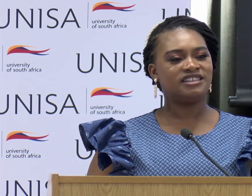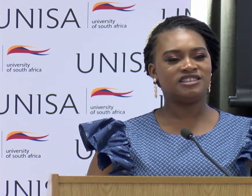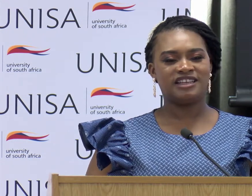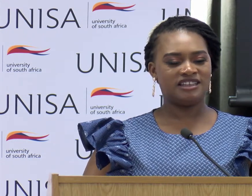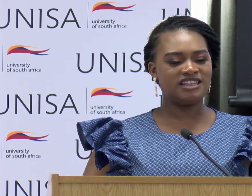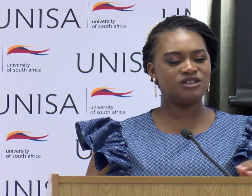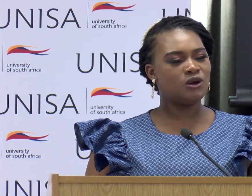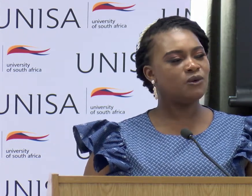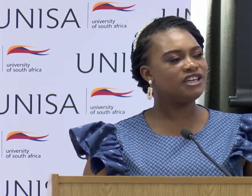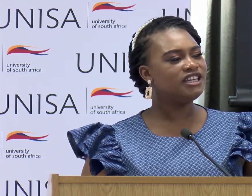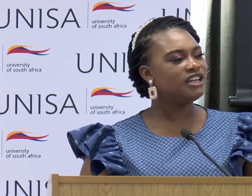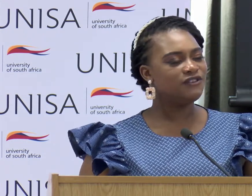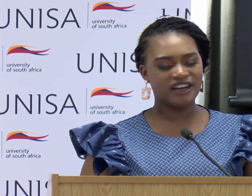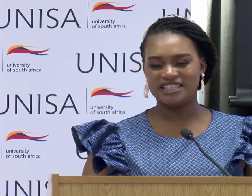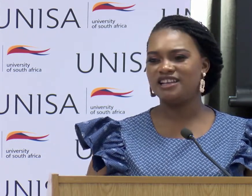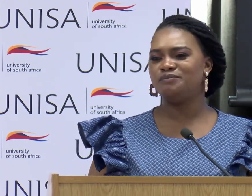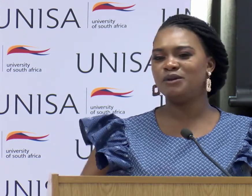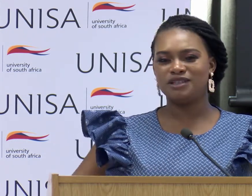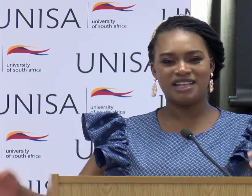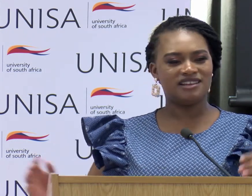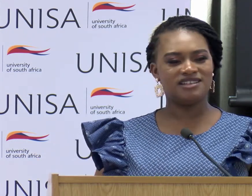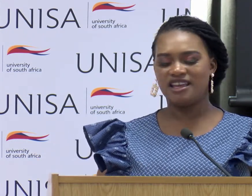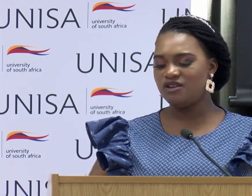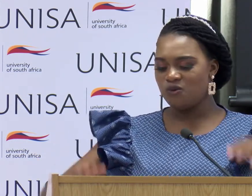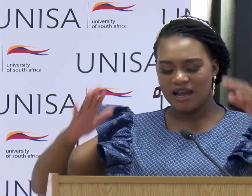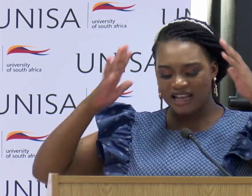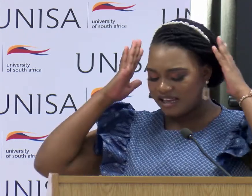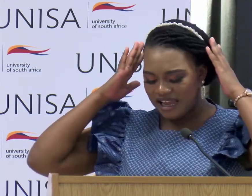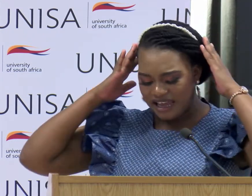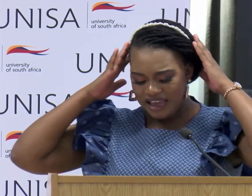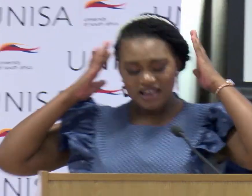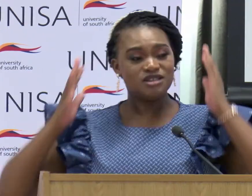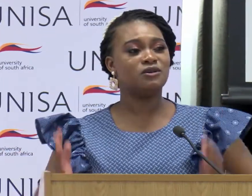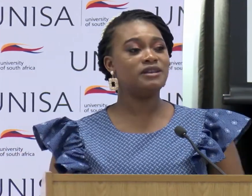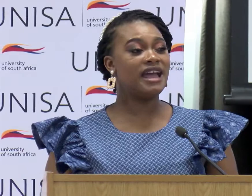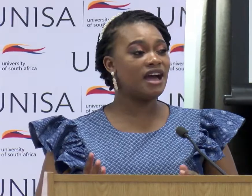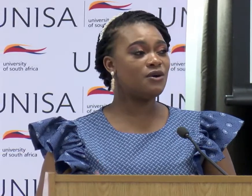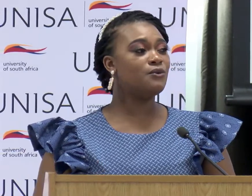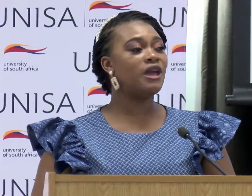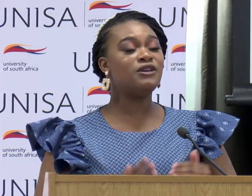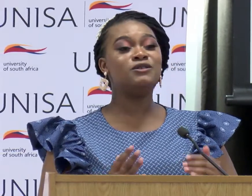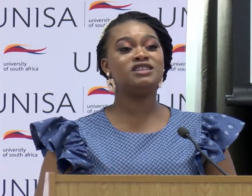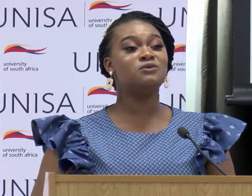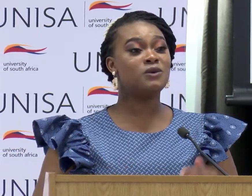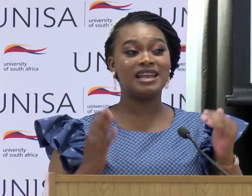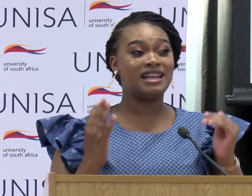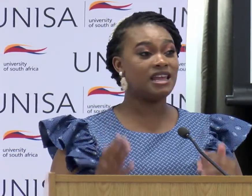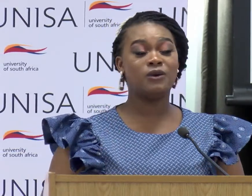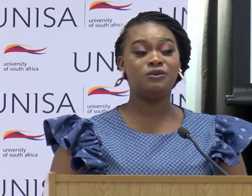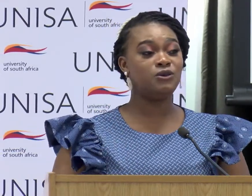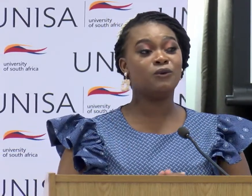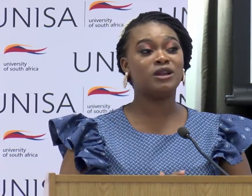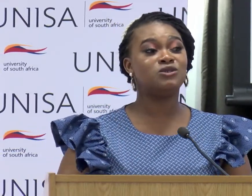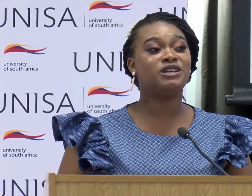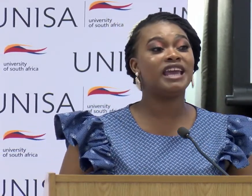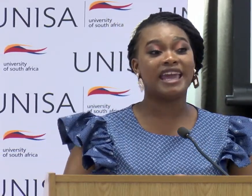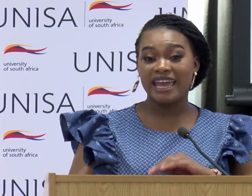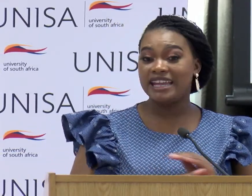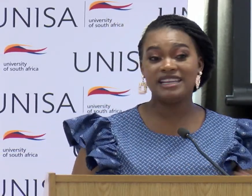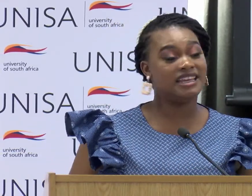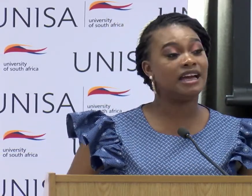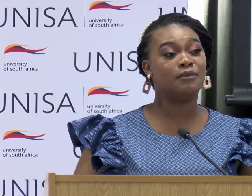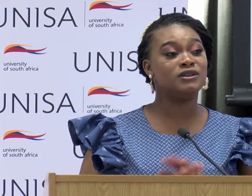and the kid were walking in the forest, and people started saying welele. So now we are using welele when we don't want to